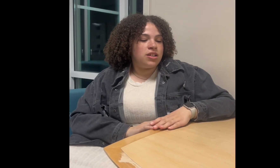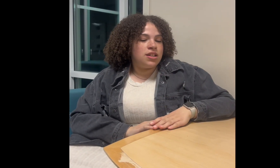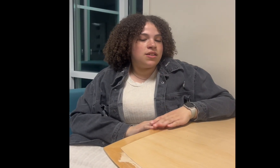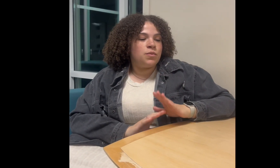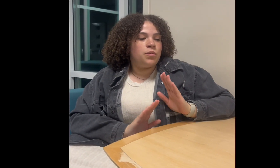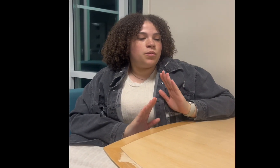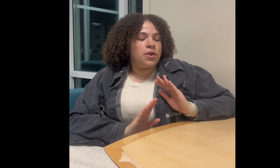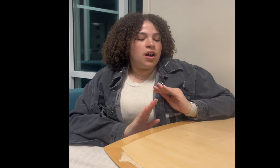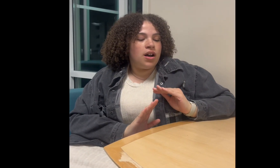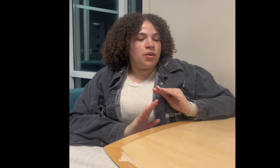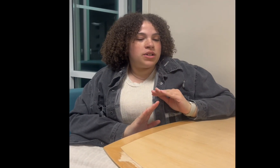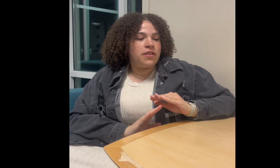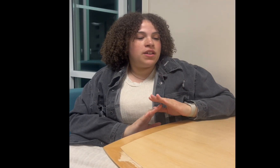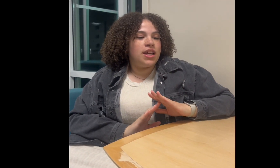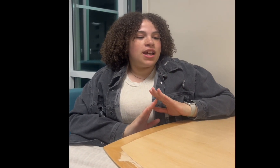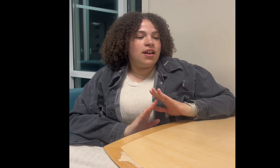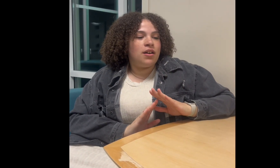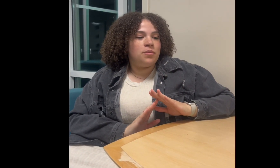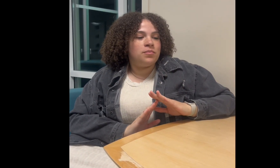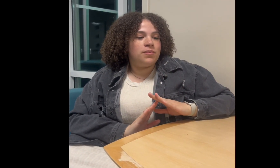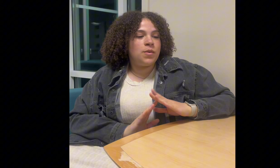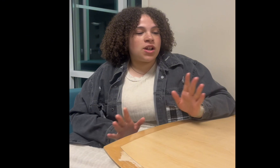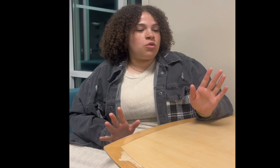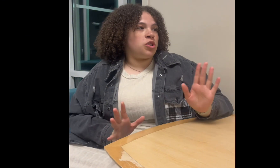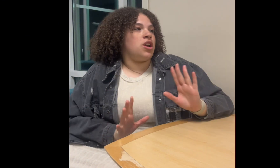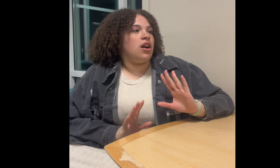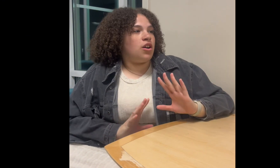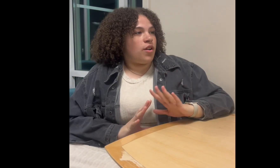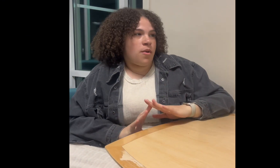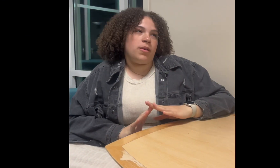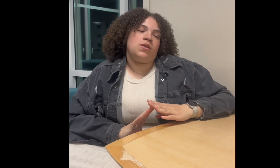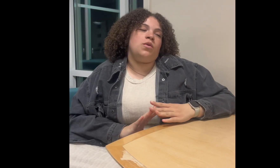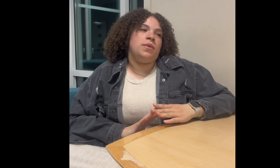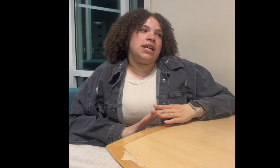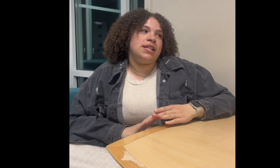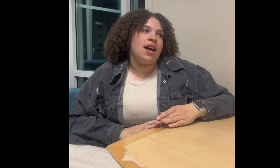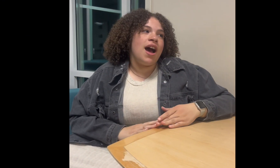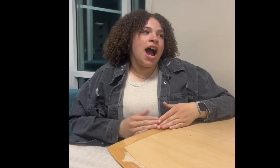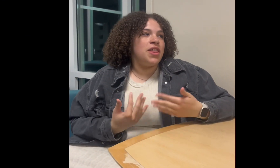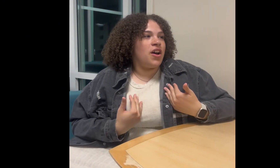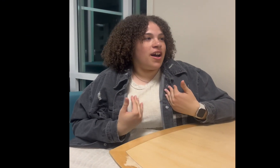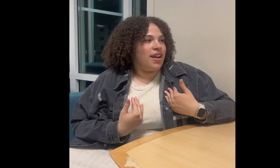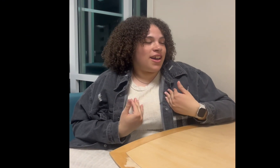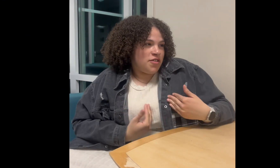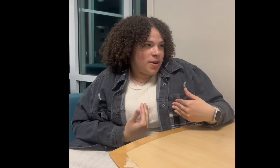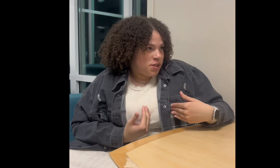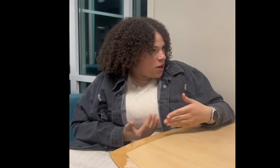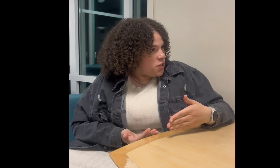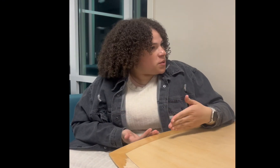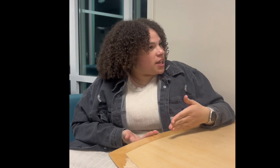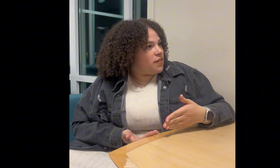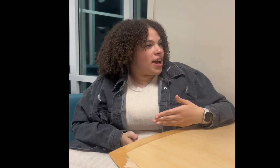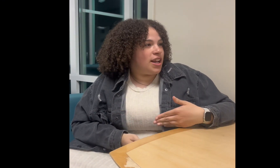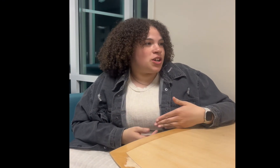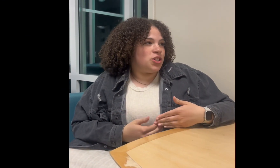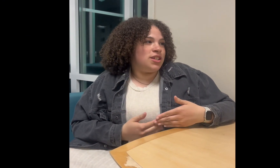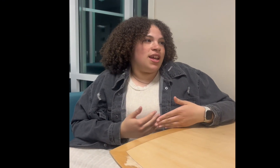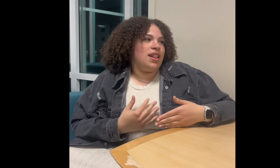challenges were definitely, it was a culture shock going to public school because I thought everybody's parents were deaf. I didn't understand